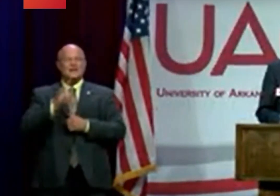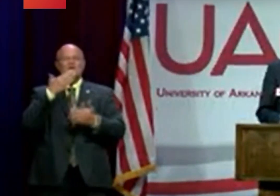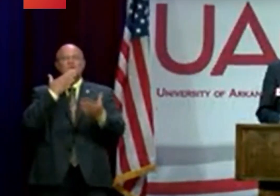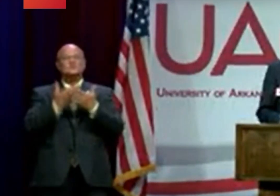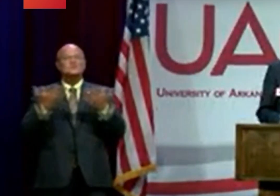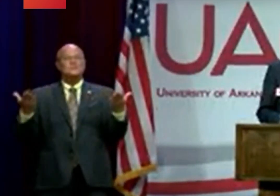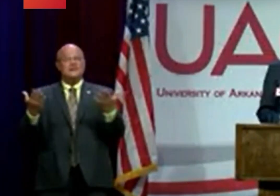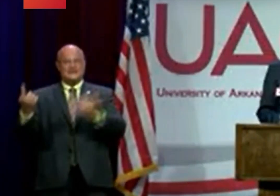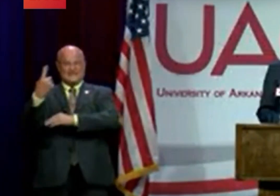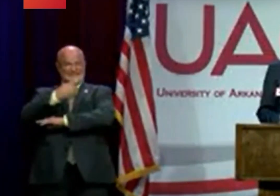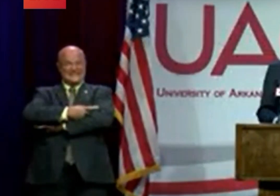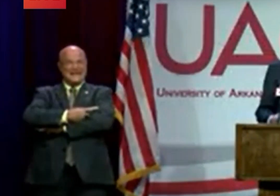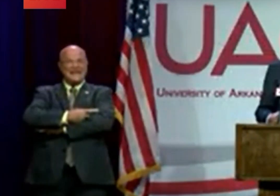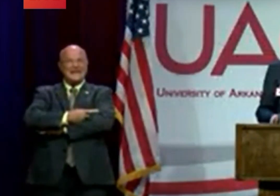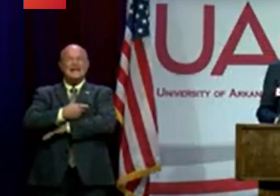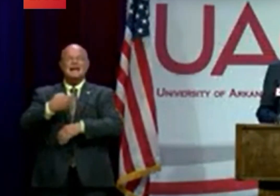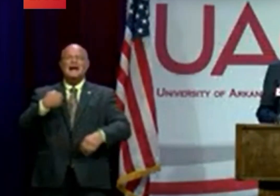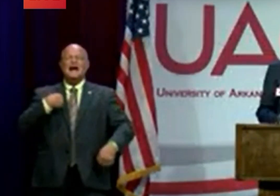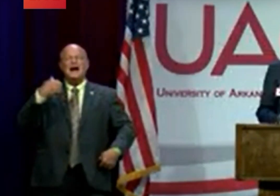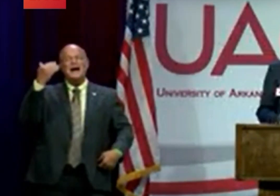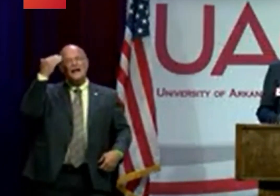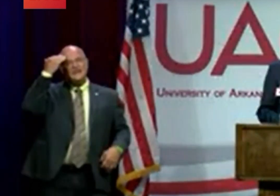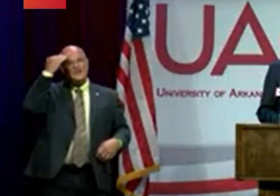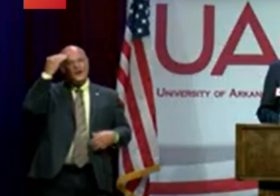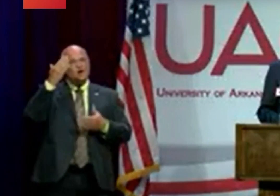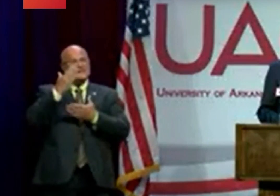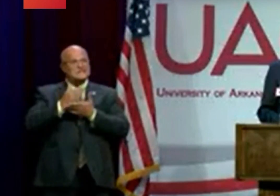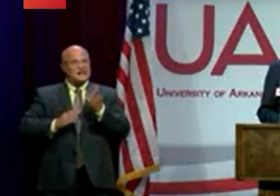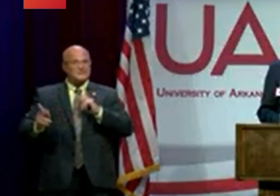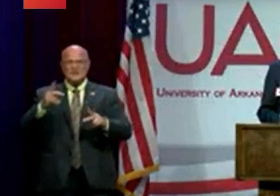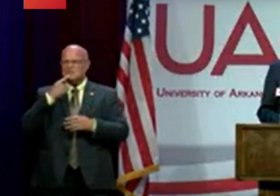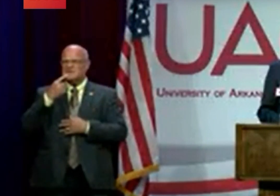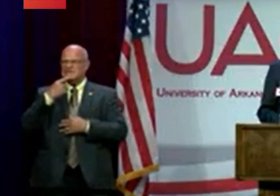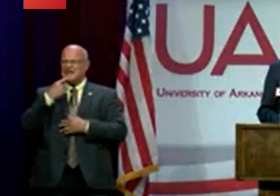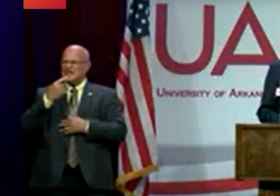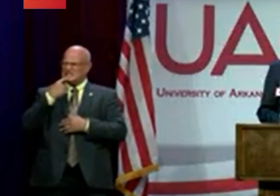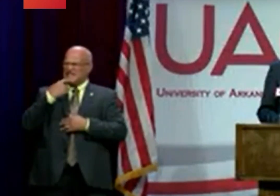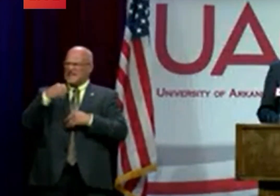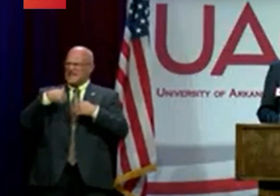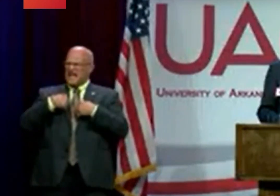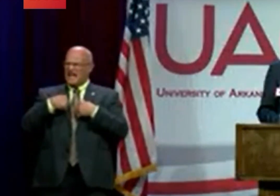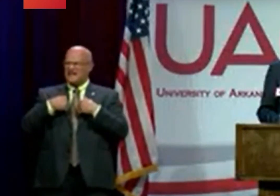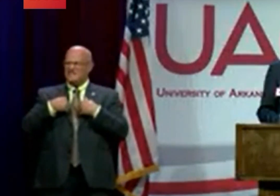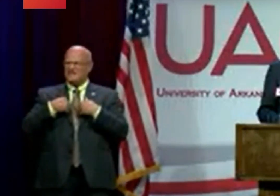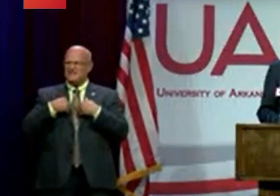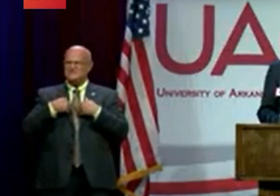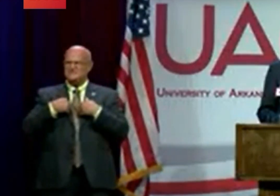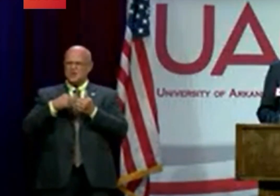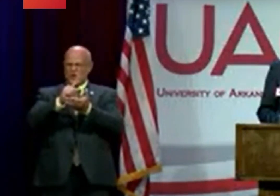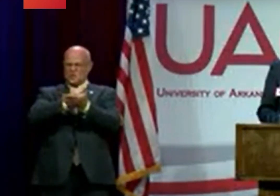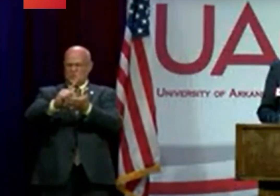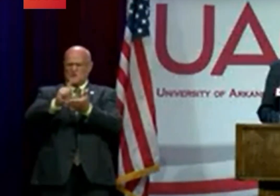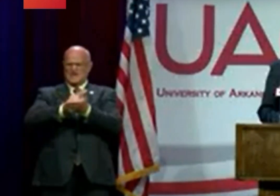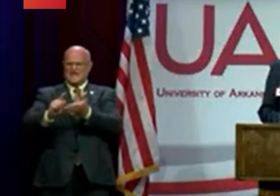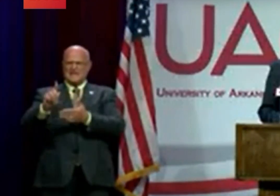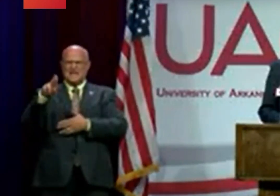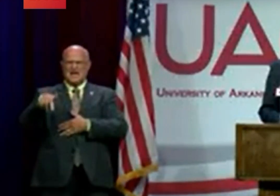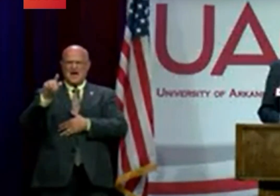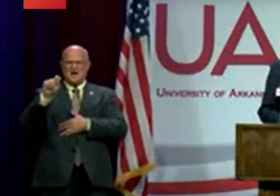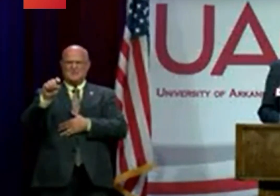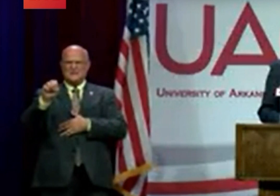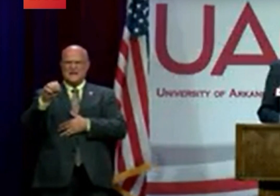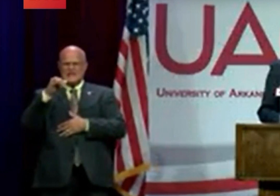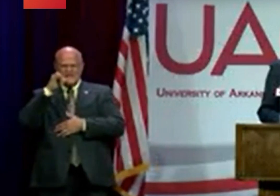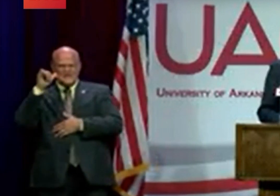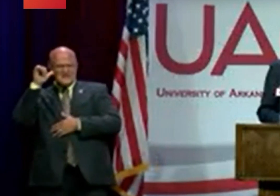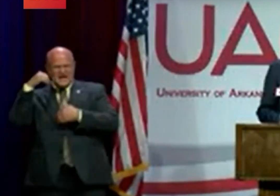good to be here today. And I know that some say, well, you said you're only going to have a weekly update, and